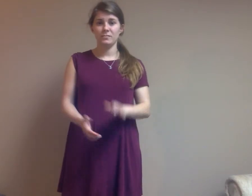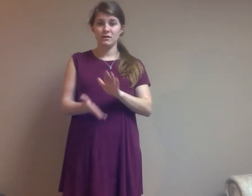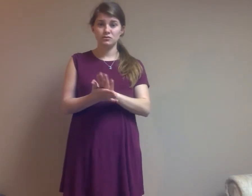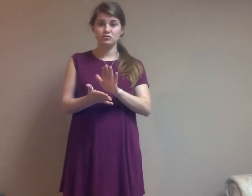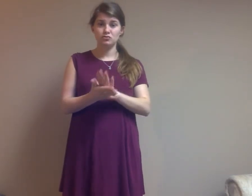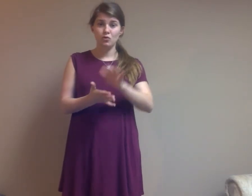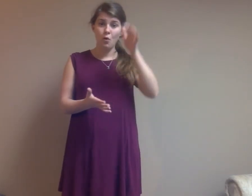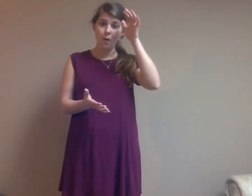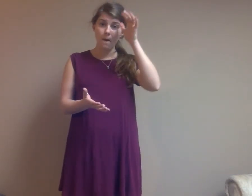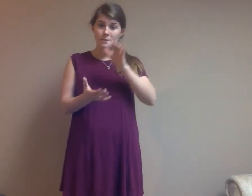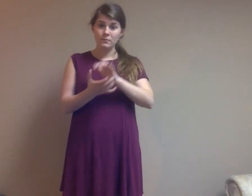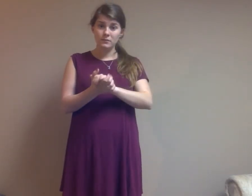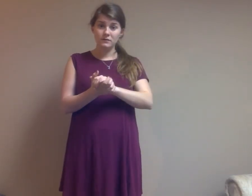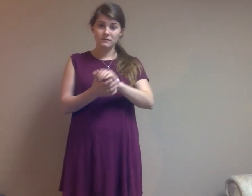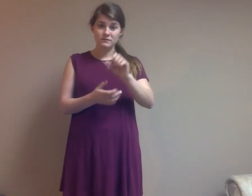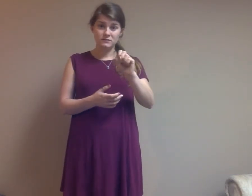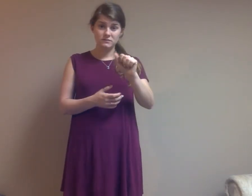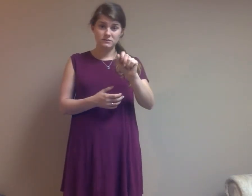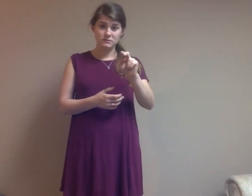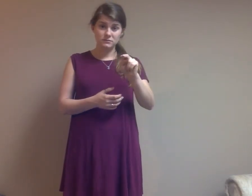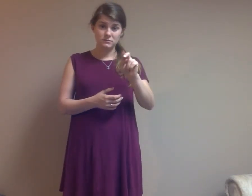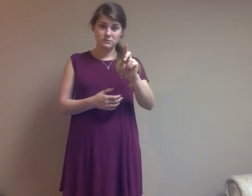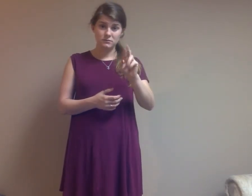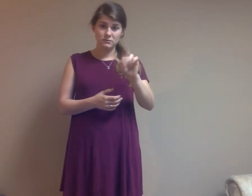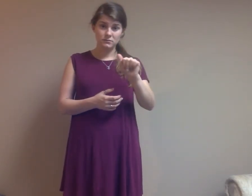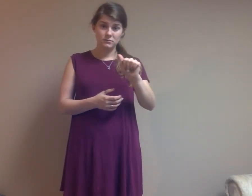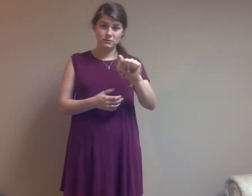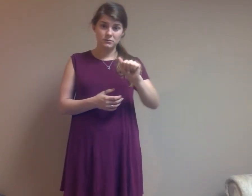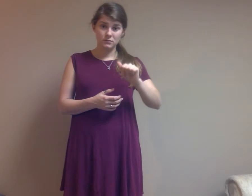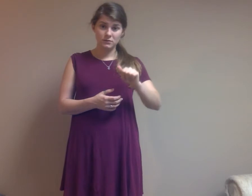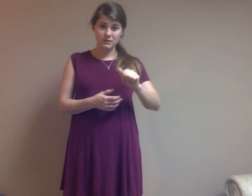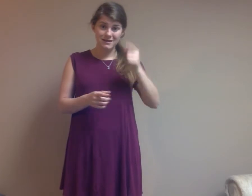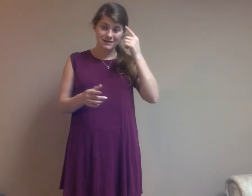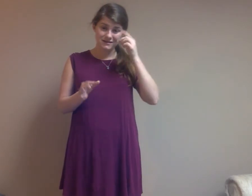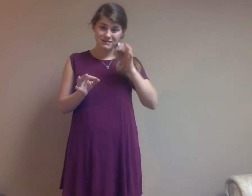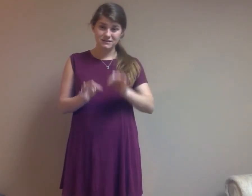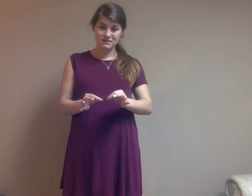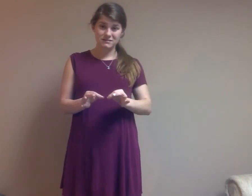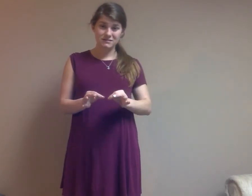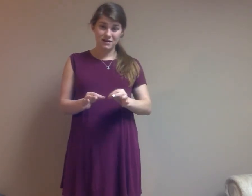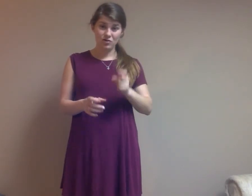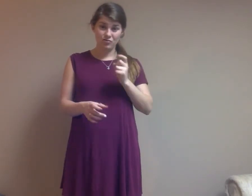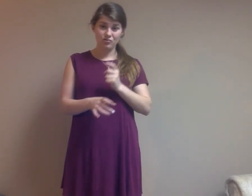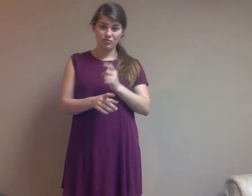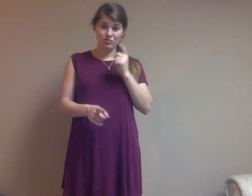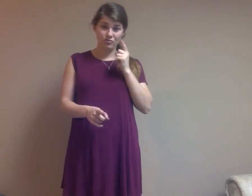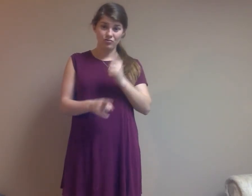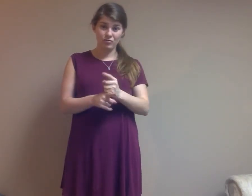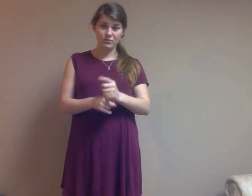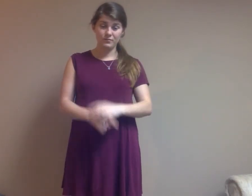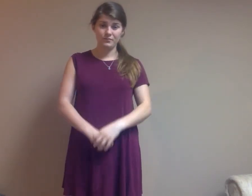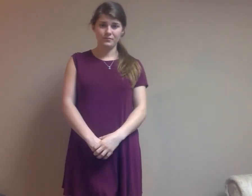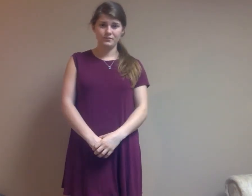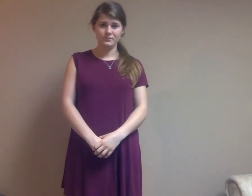We're the one that the children come to, we're the one, the shoulders that they cry on, all that sort of thing. And I think the mums can feel